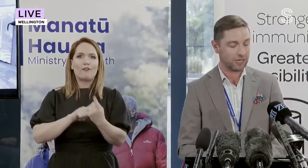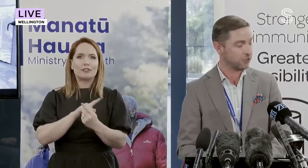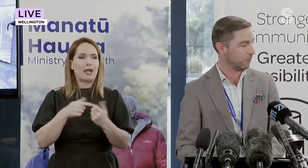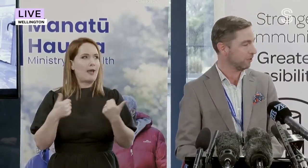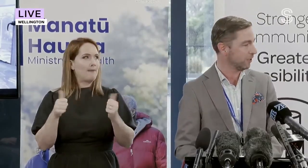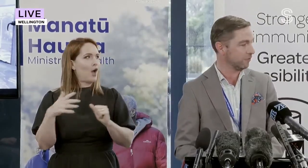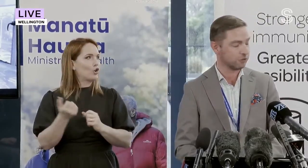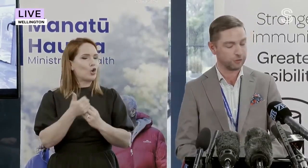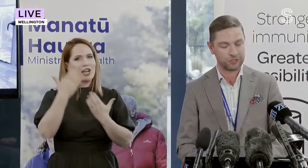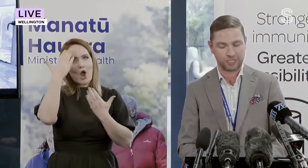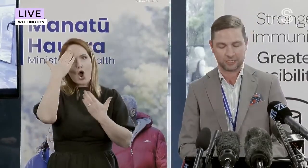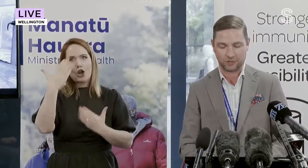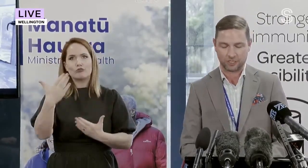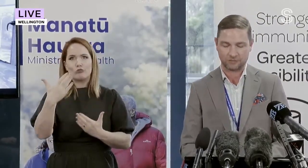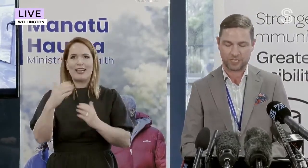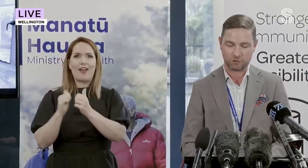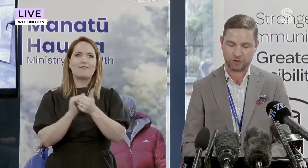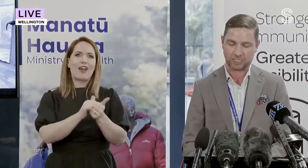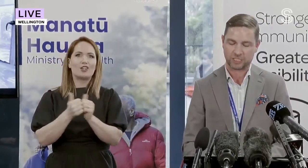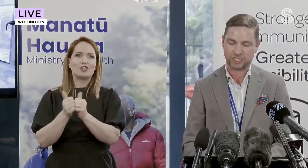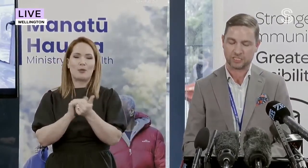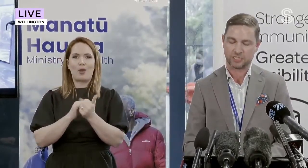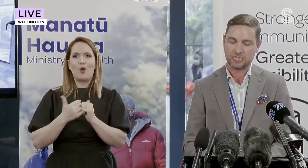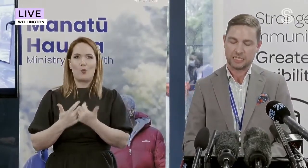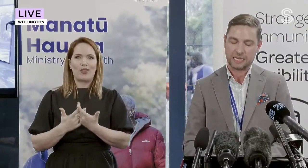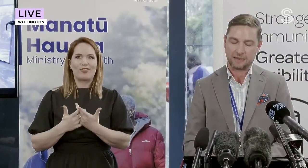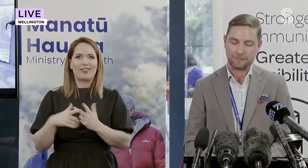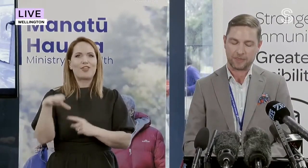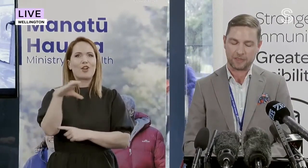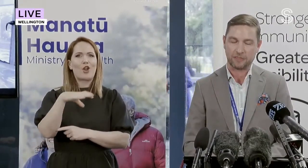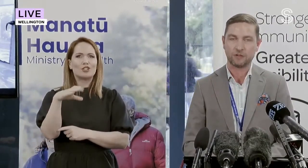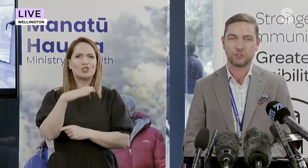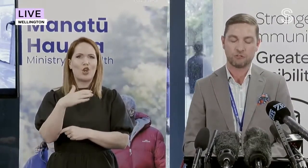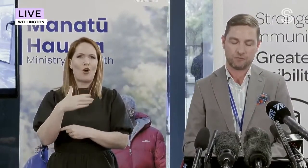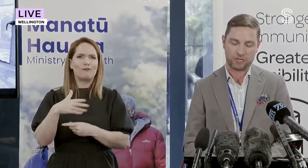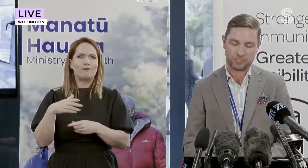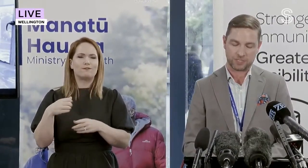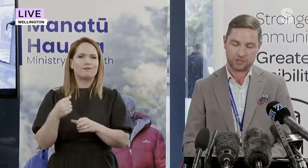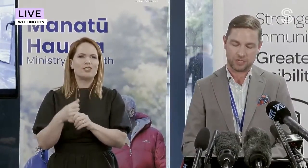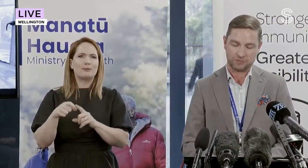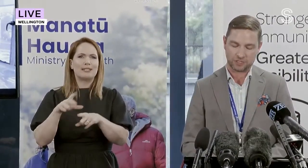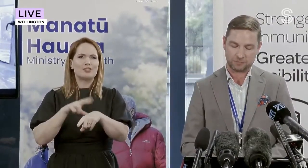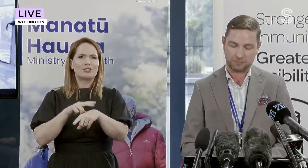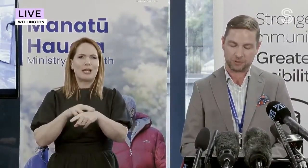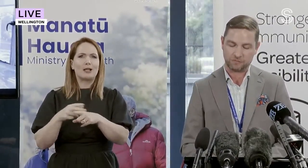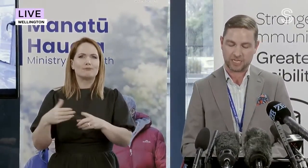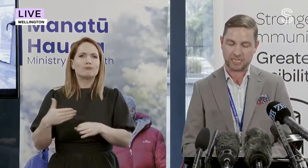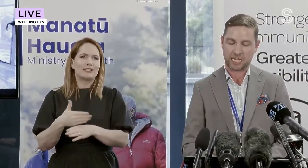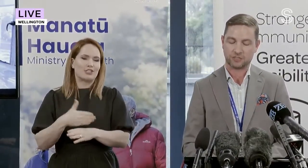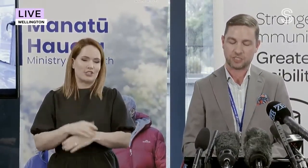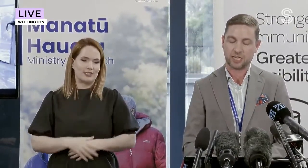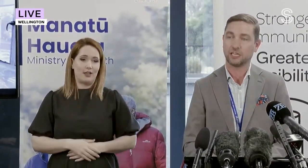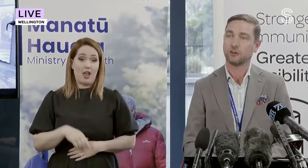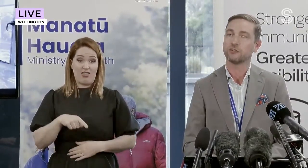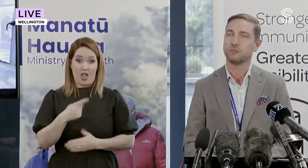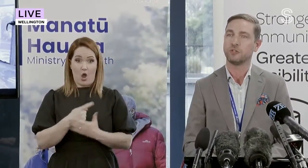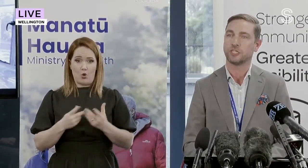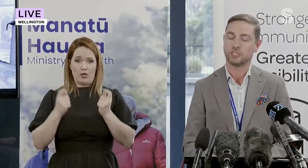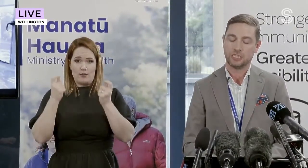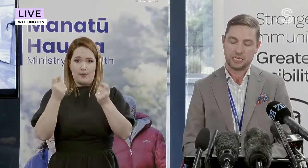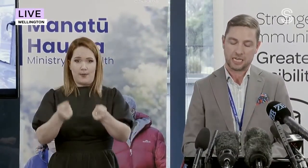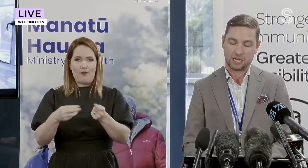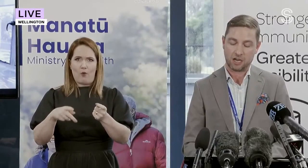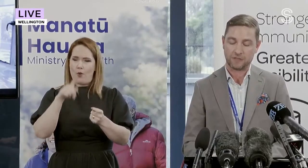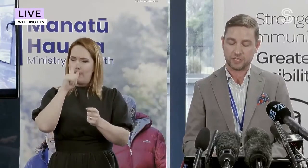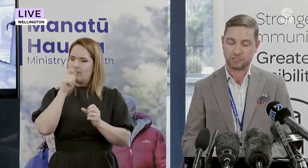honorary fellowship of the Royal New Zealand College of General Practitioners. Those honorary fellowships are only given to people who've made an outstanding